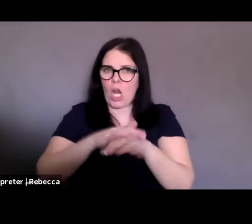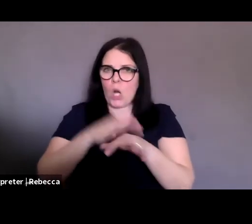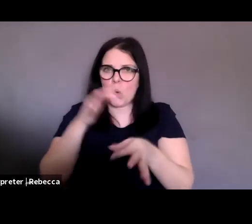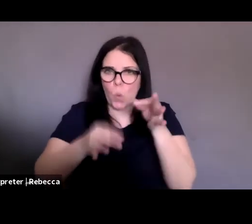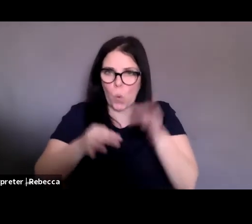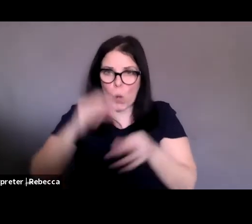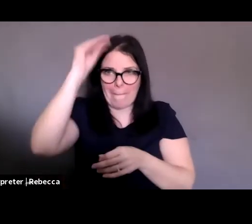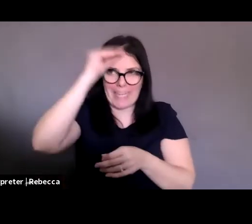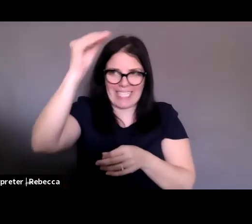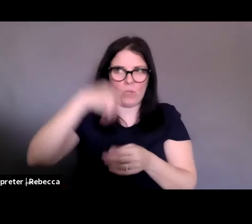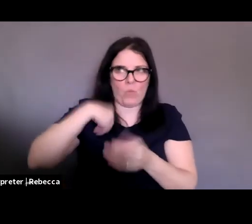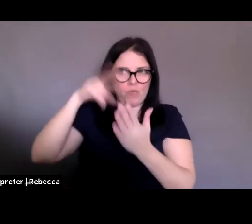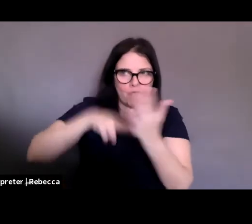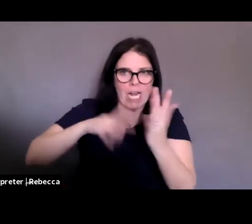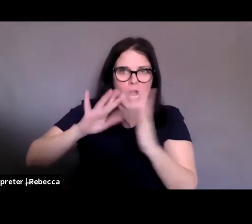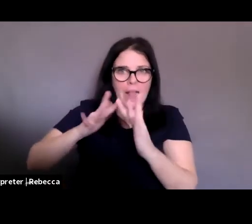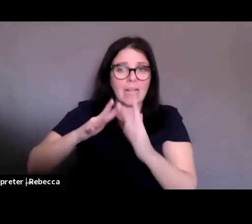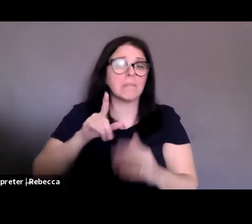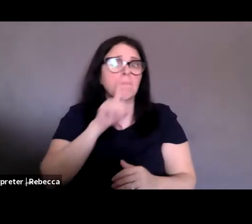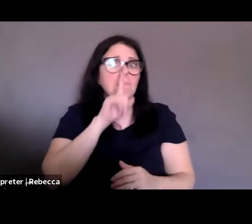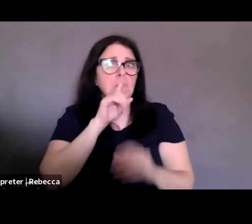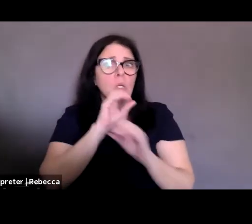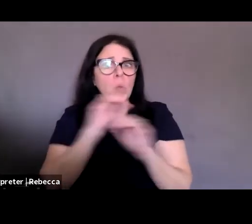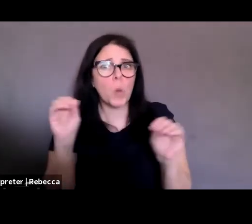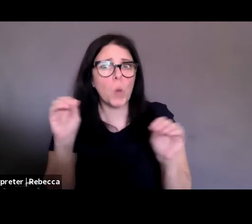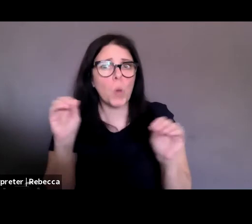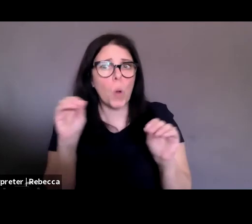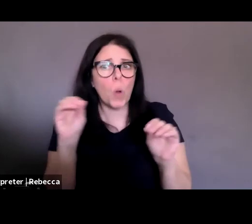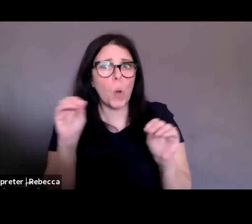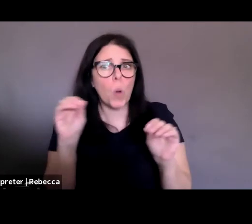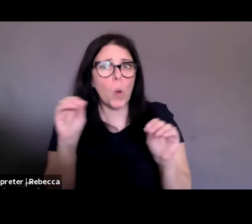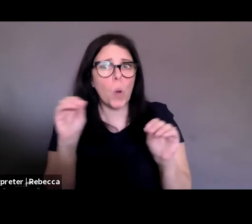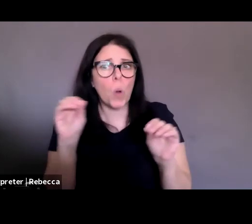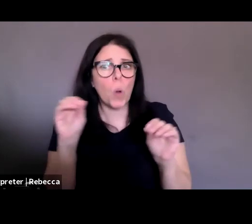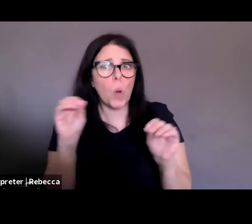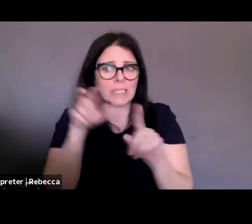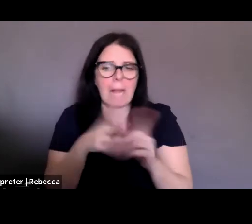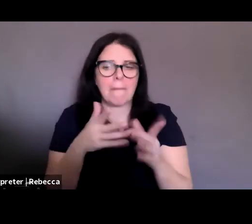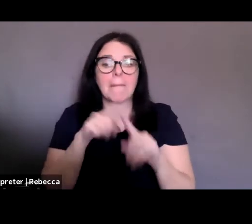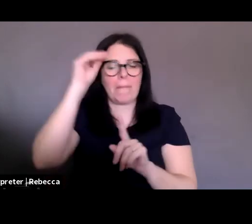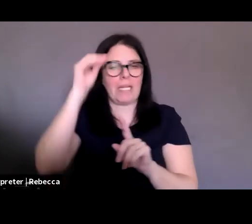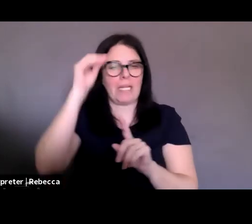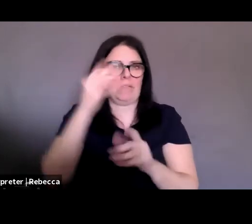online, doesn't mean there were no abuse claims, but there were none mentioned in the opinion. We found that